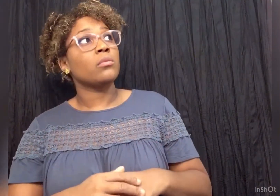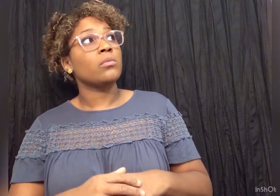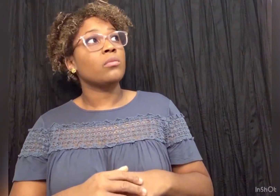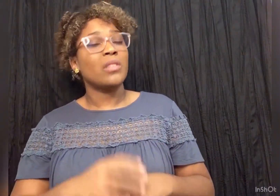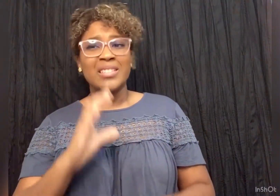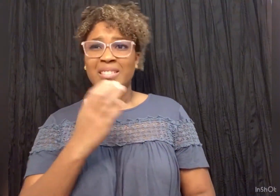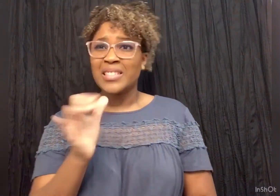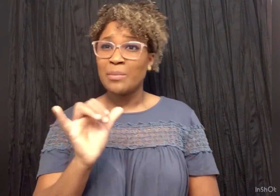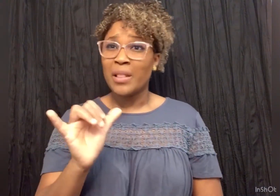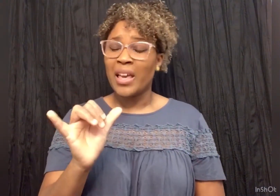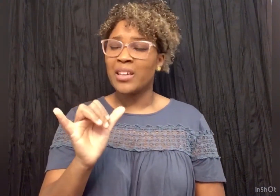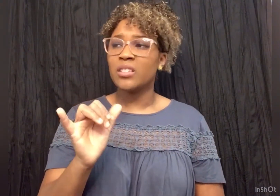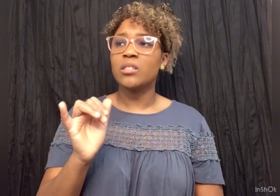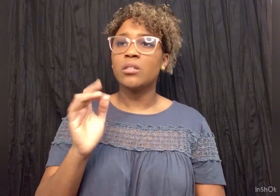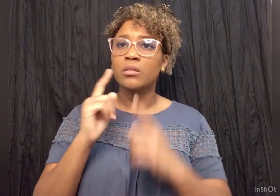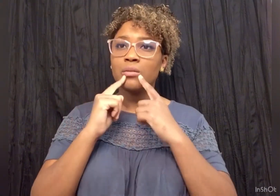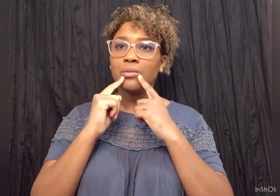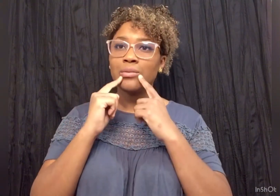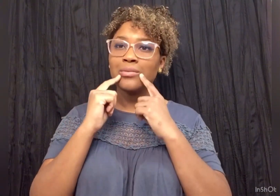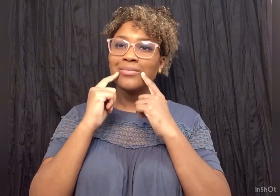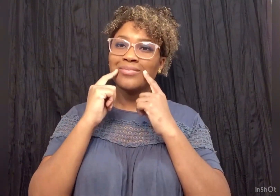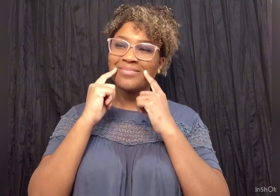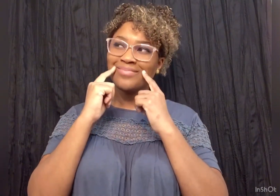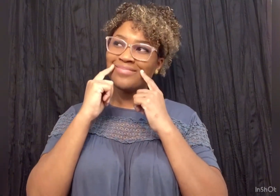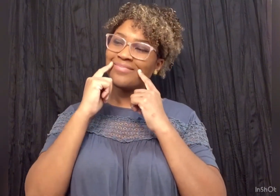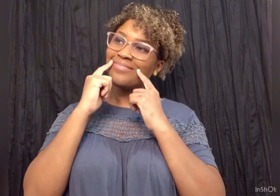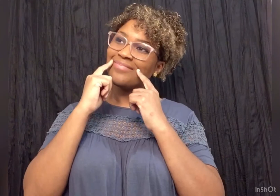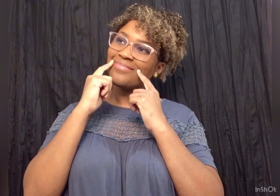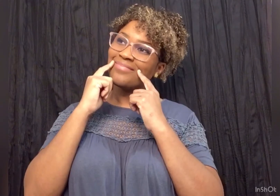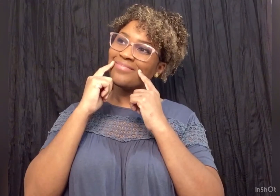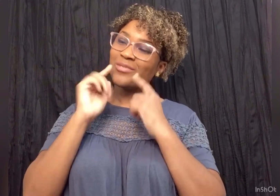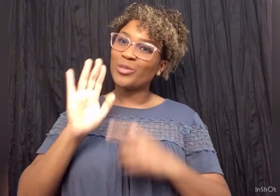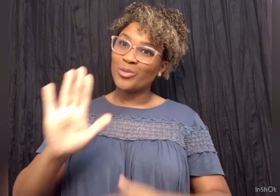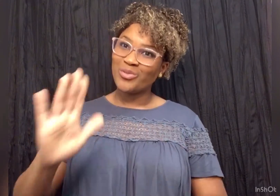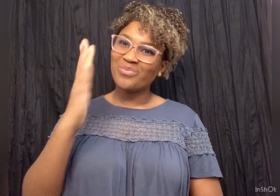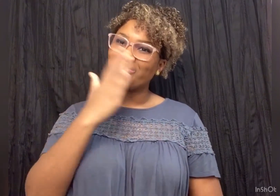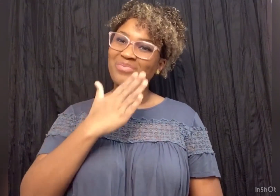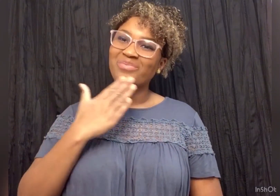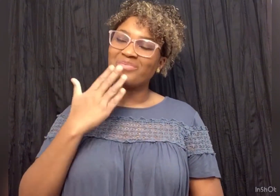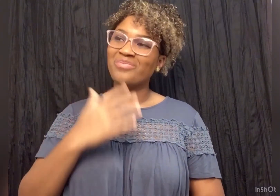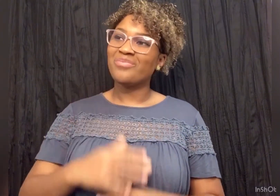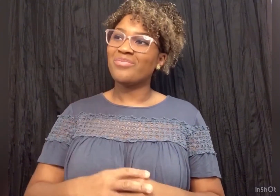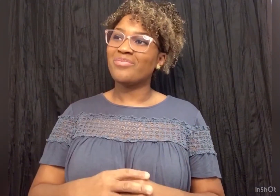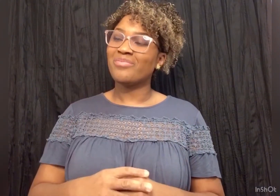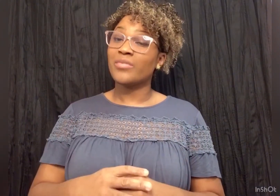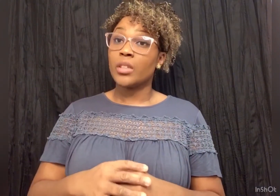that a smile crossed her lips. Then he went to wake his two children.